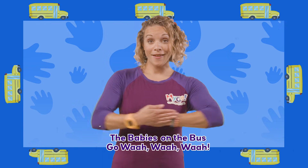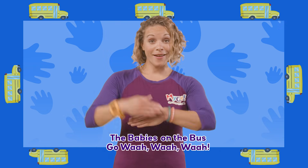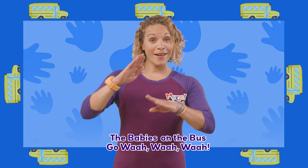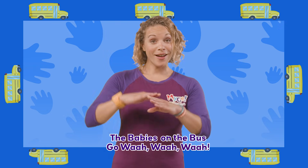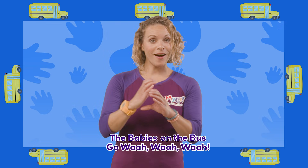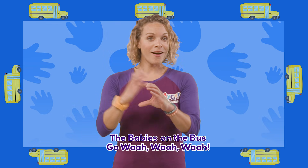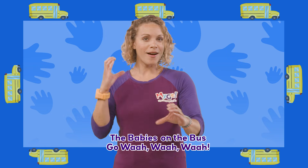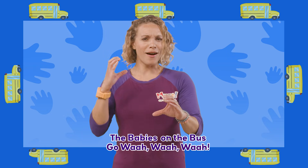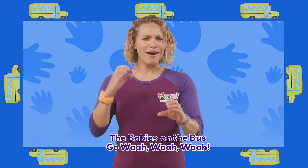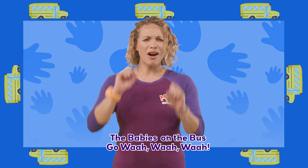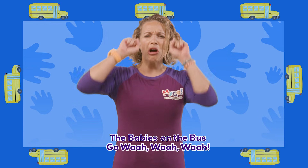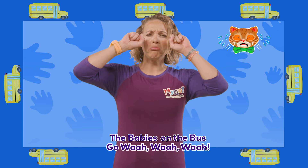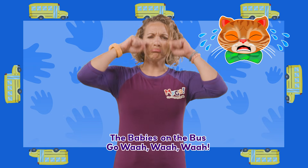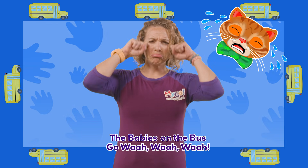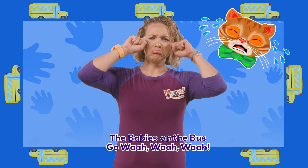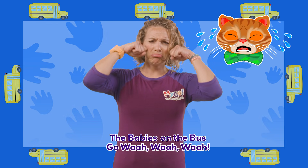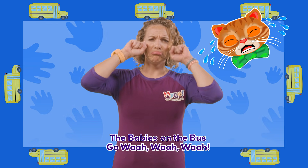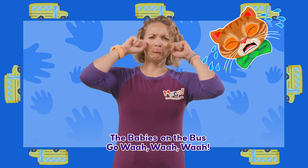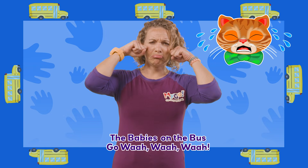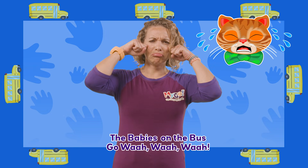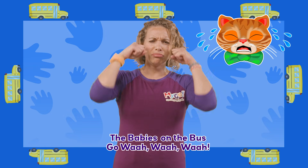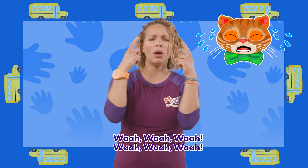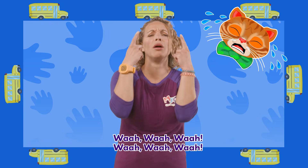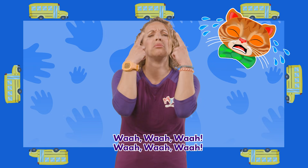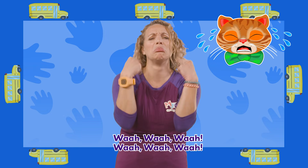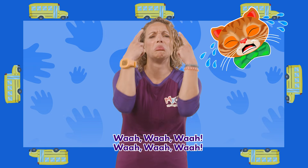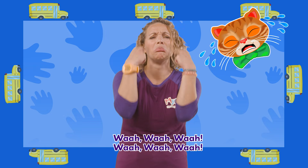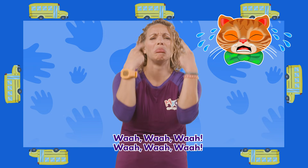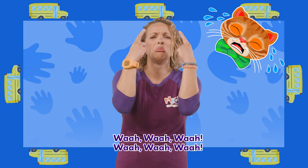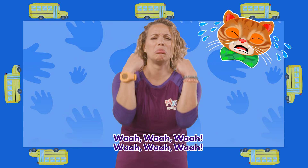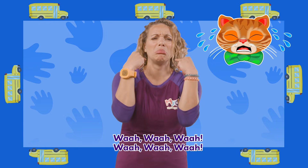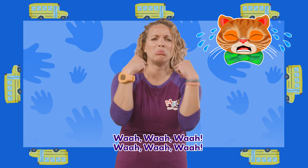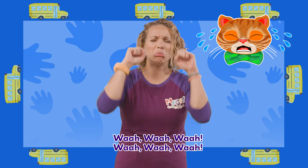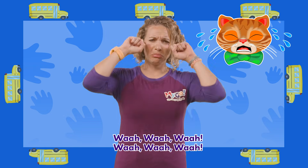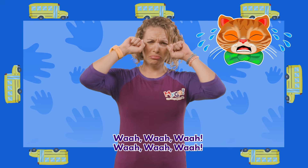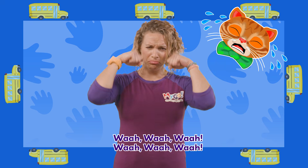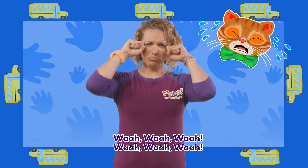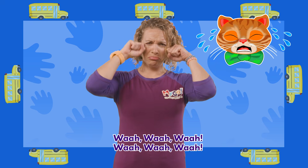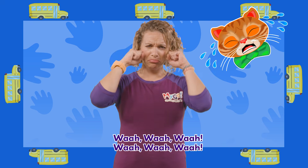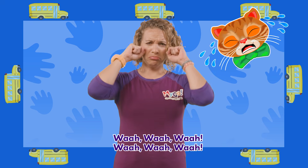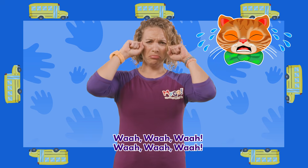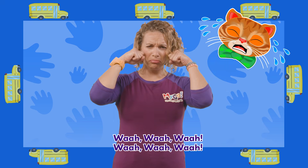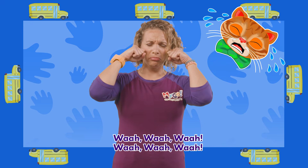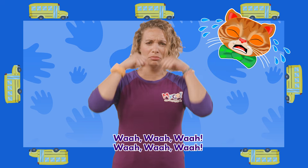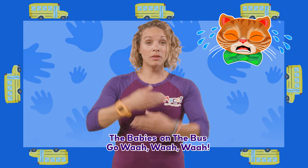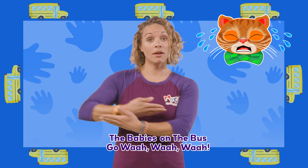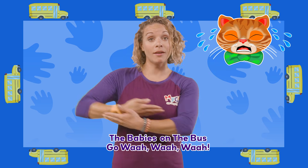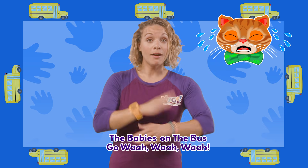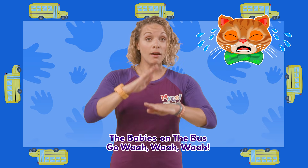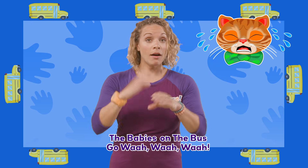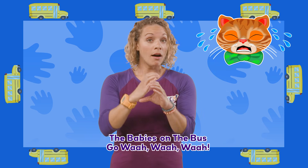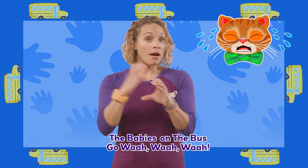The babies on the bus go wah wah wah, wah wah wah, wah wah wah.